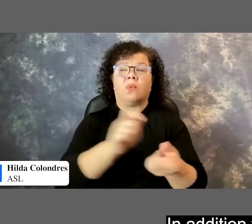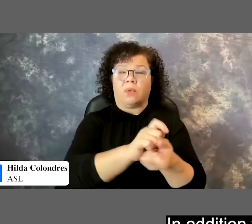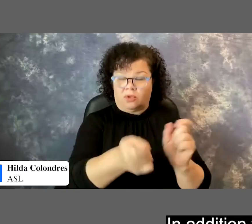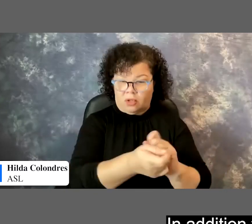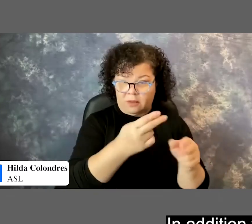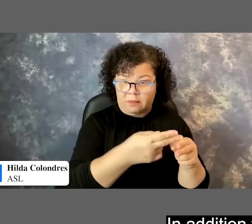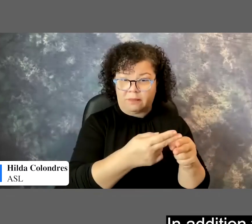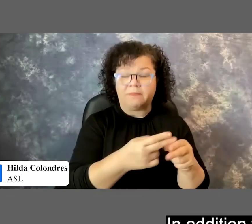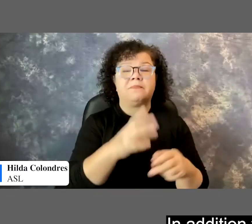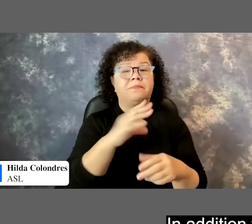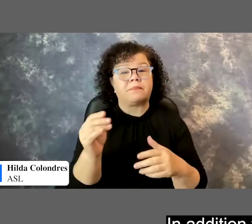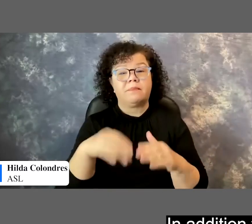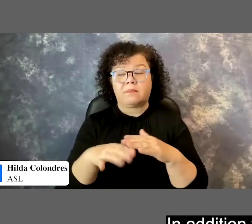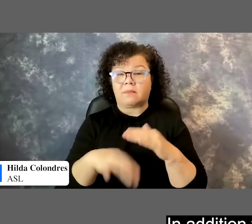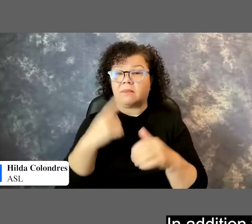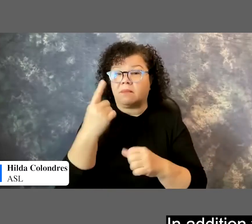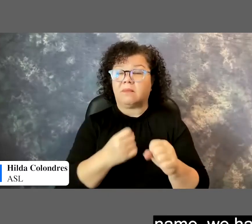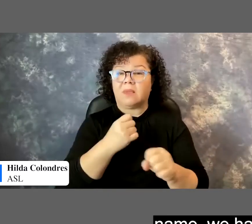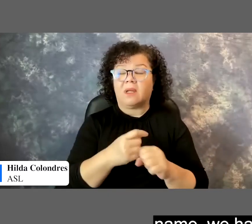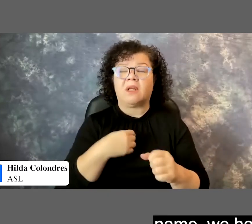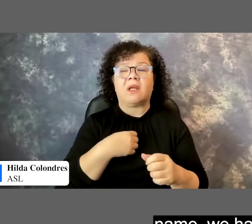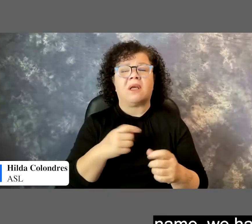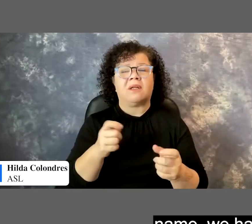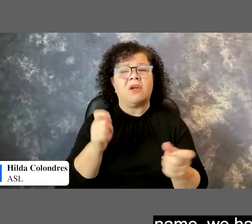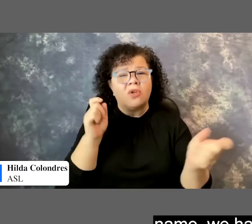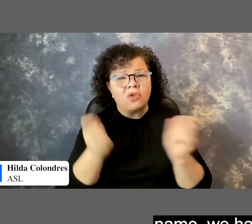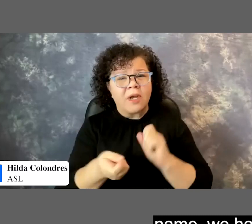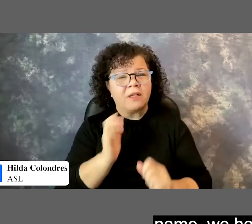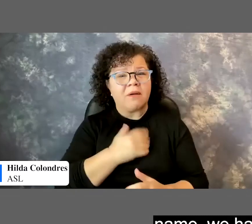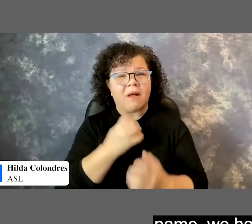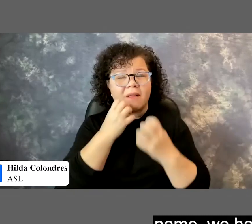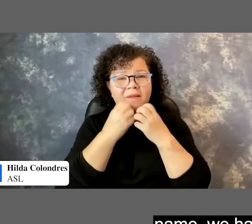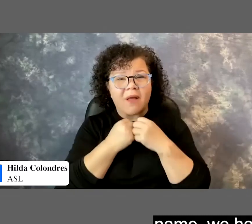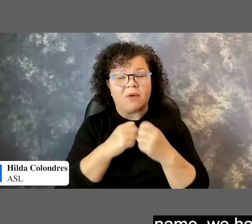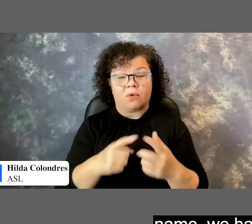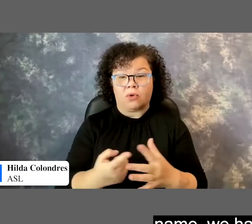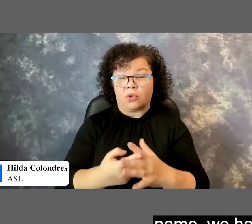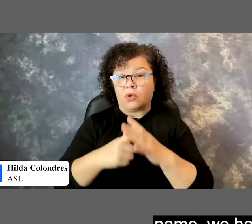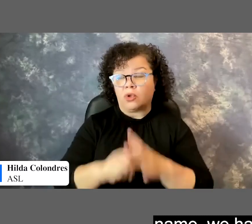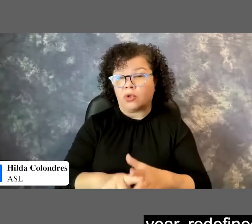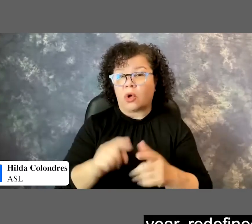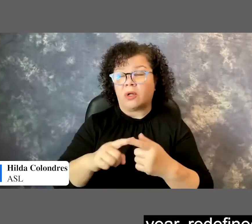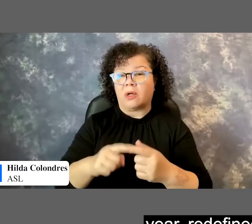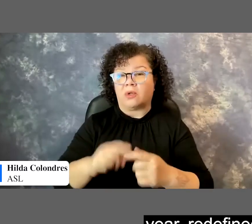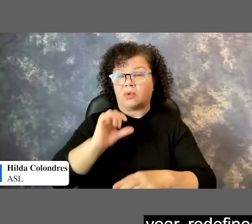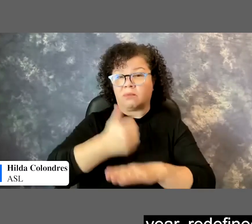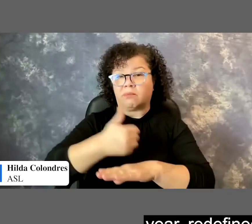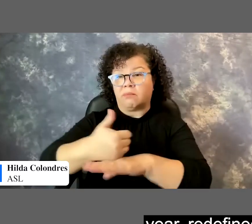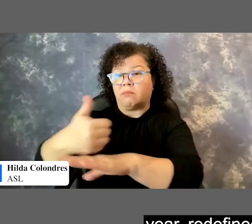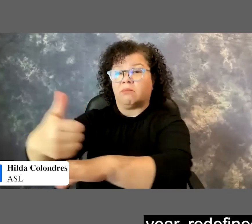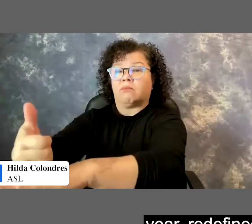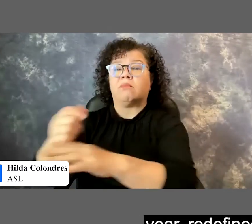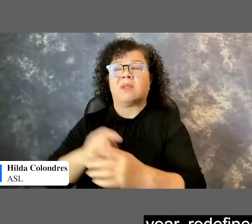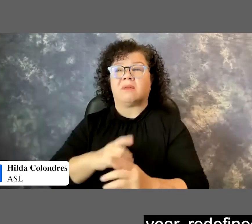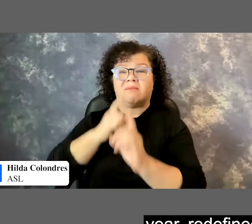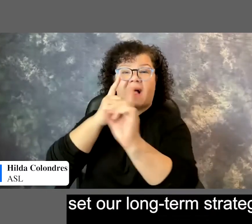have, in less than a year, redefined our values, begun to set our long-term strategies through a 50-year vision